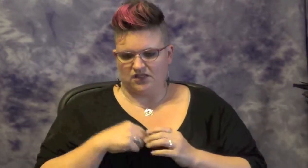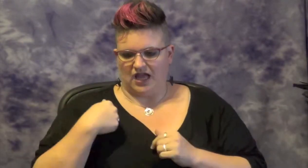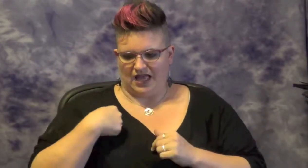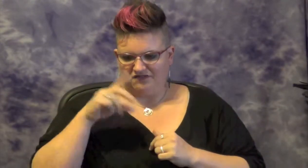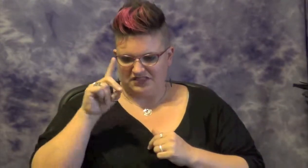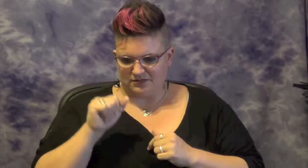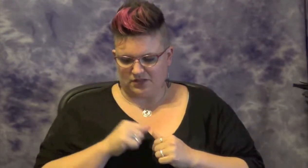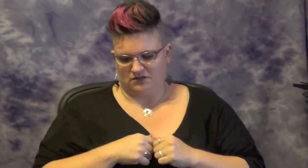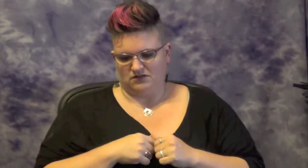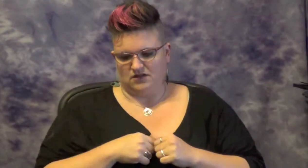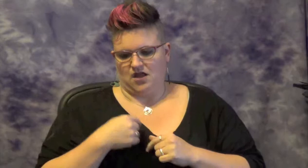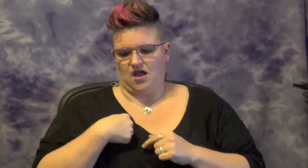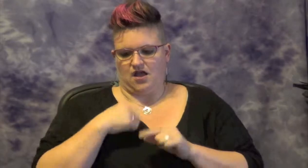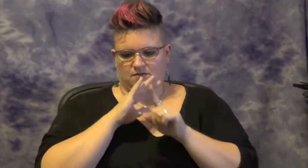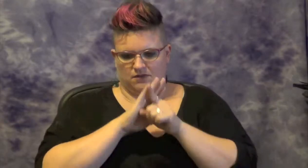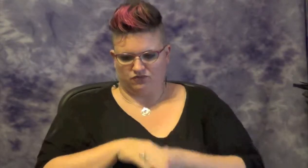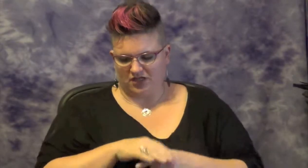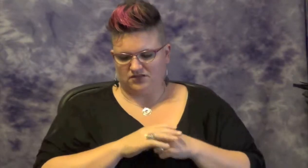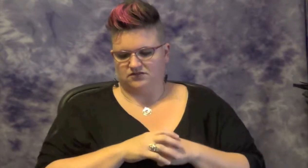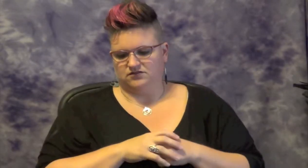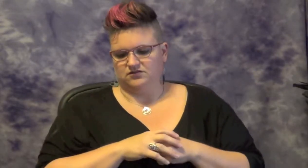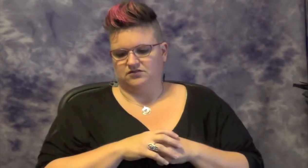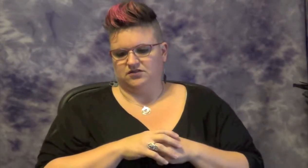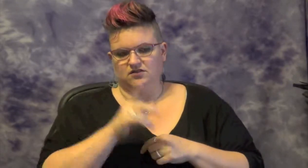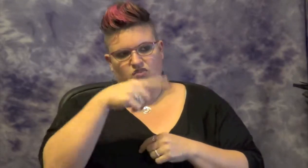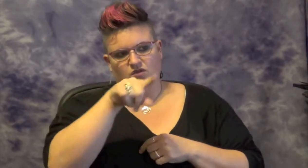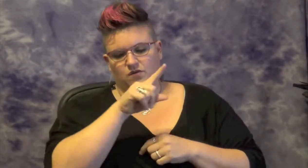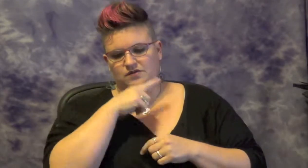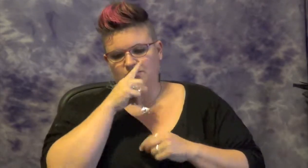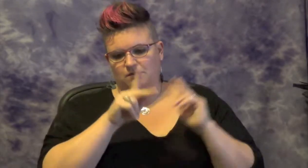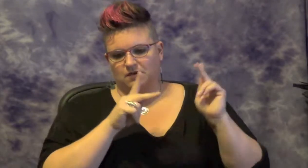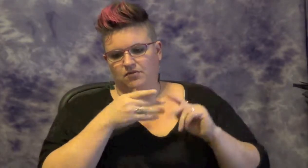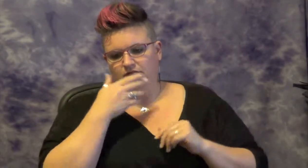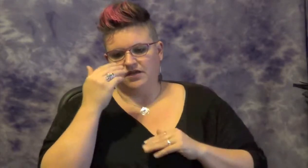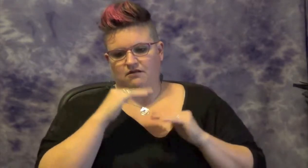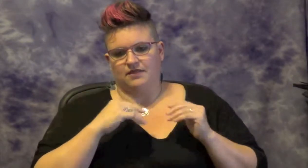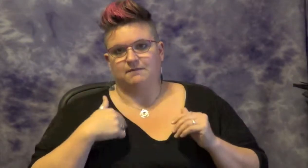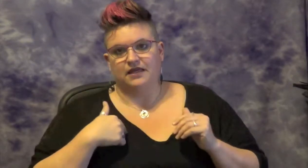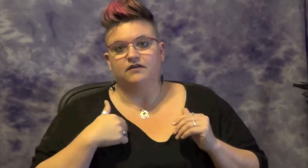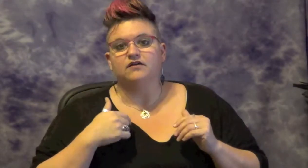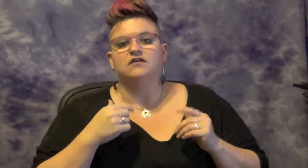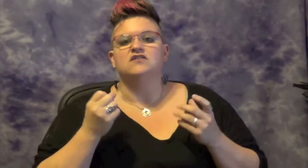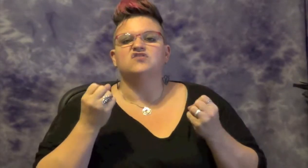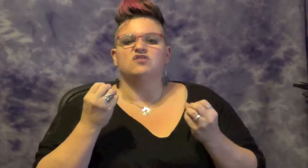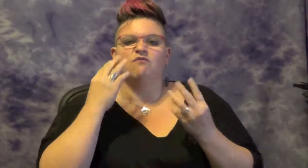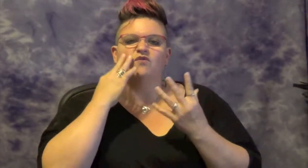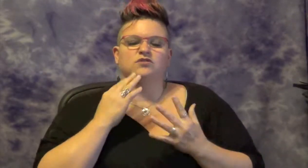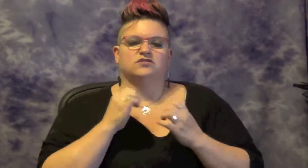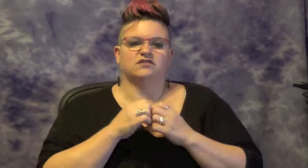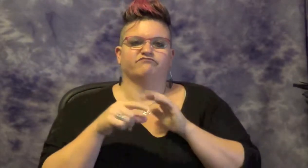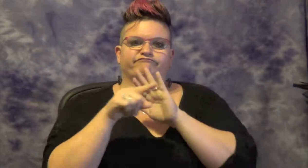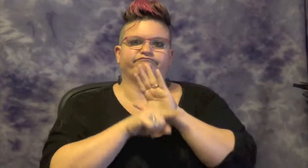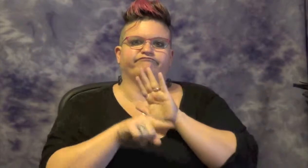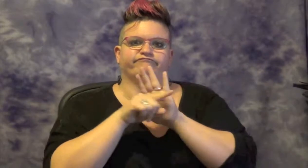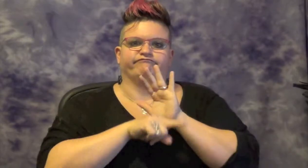view on life. They start actually believing all of the labels that people give them. And so they